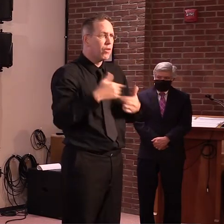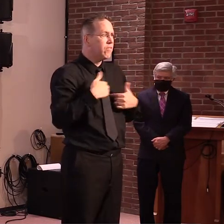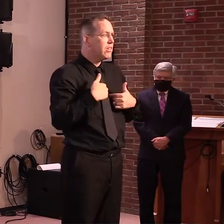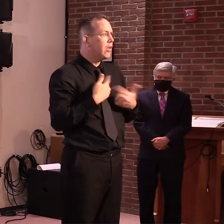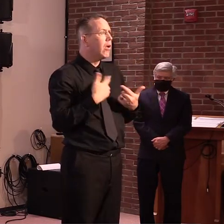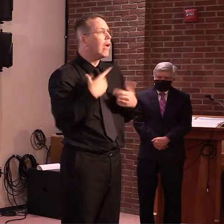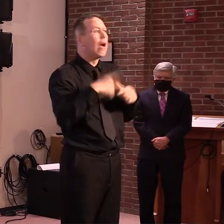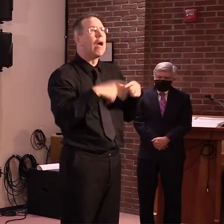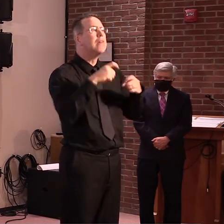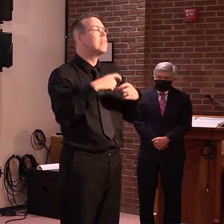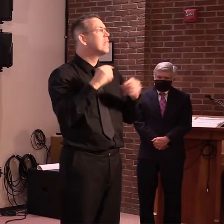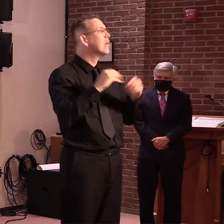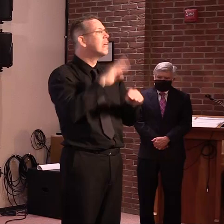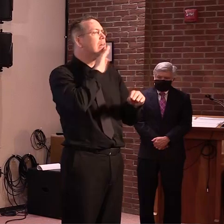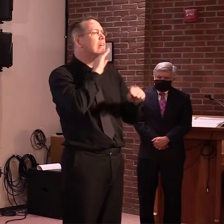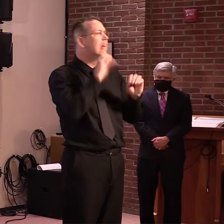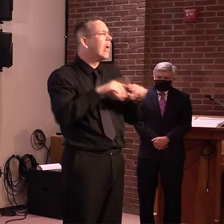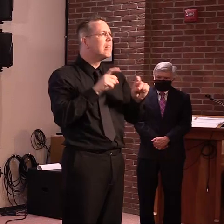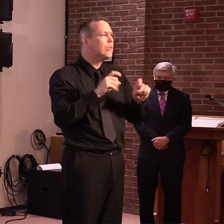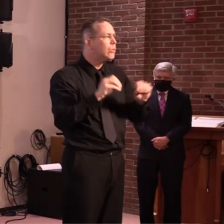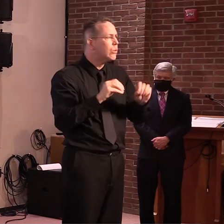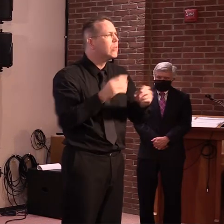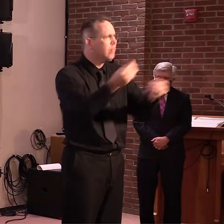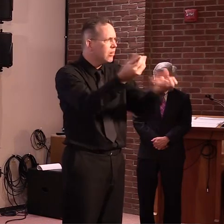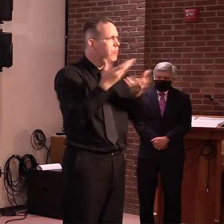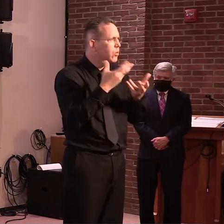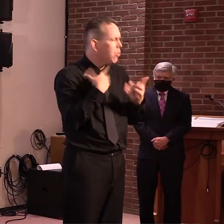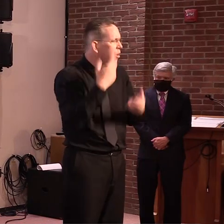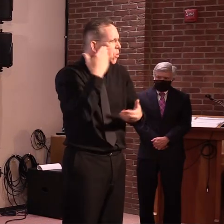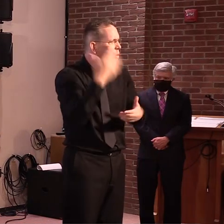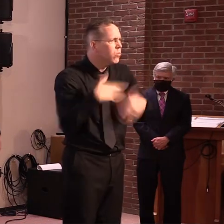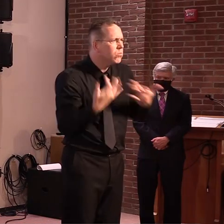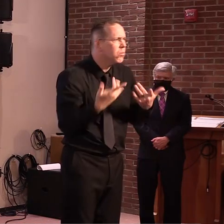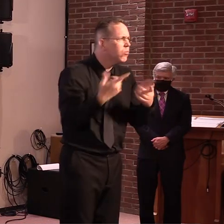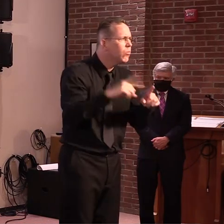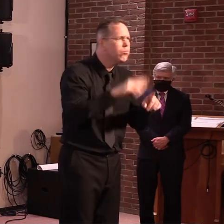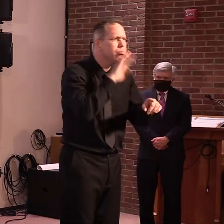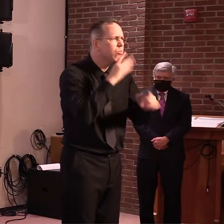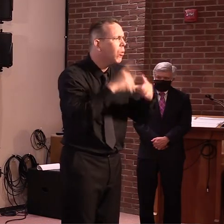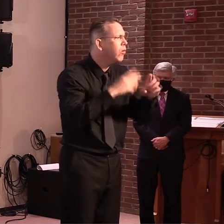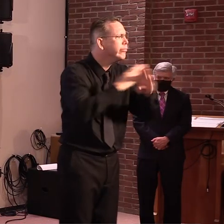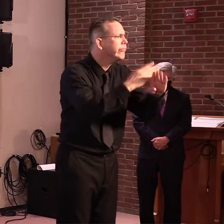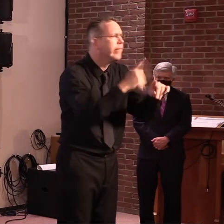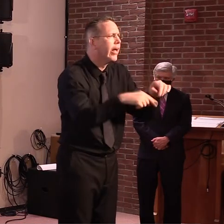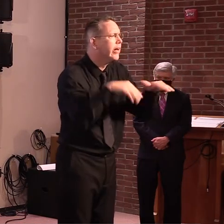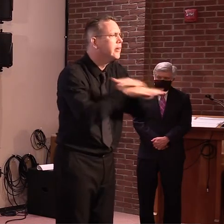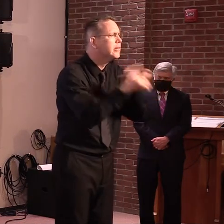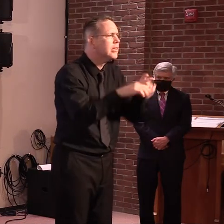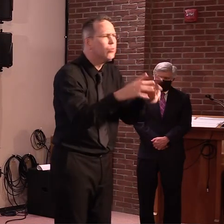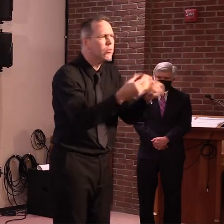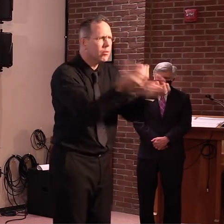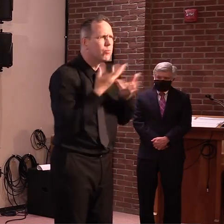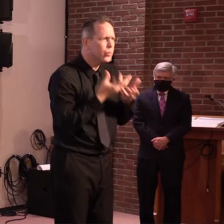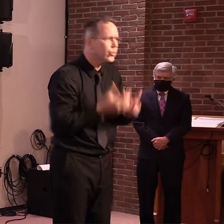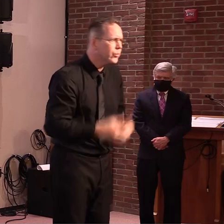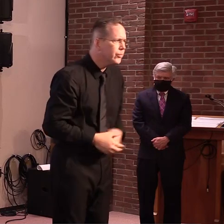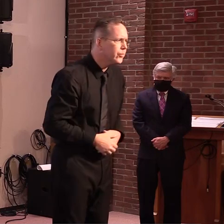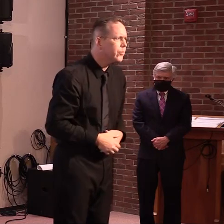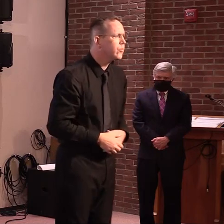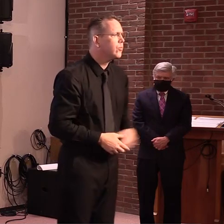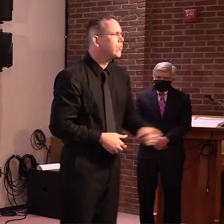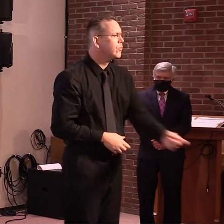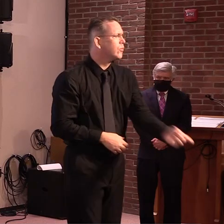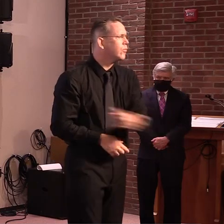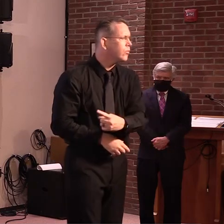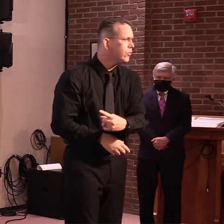Just a quick follow-up. Do you think then, if some of the testing appears to perhaps be undersubscribed, do you think there needs to be more outreach